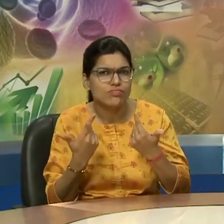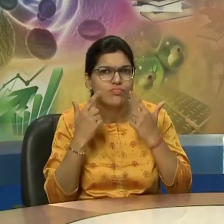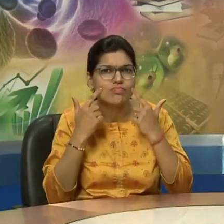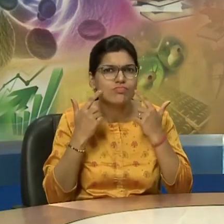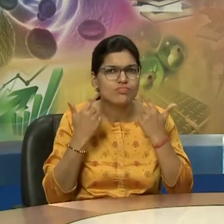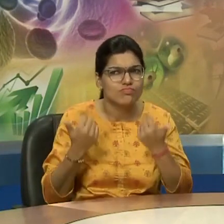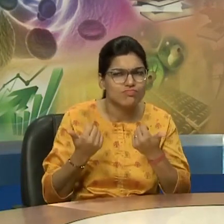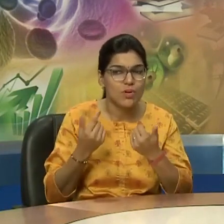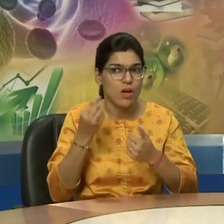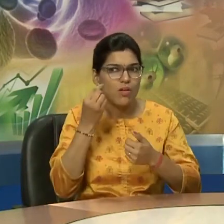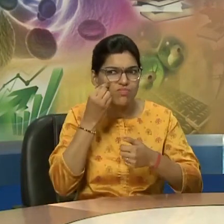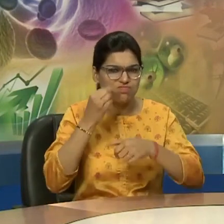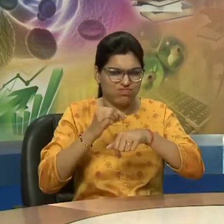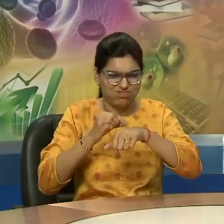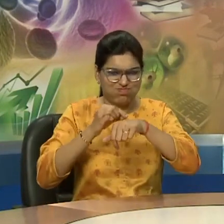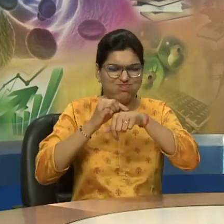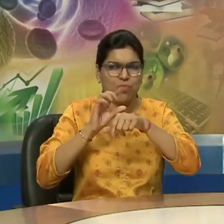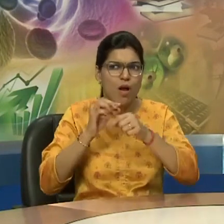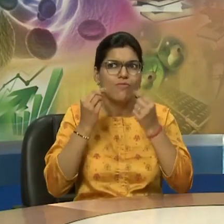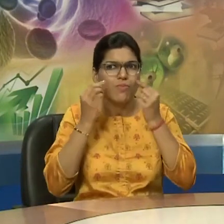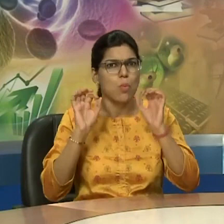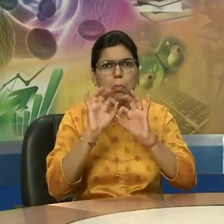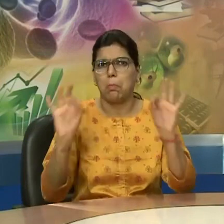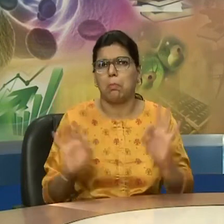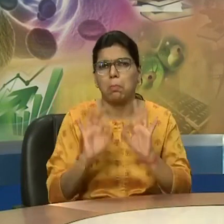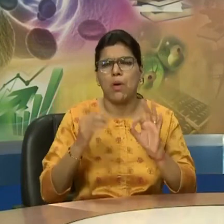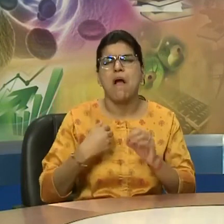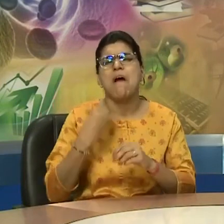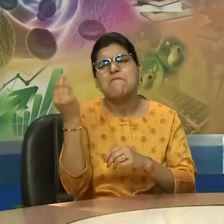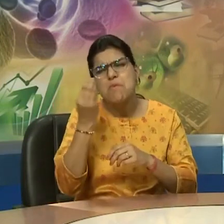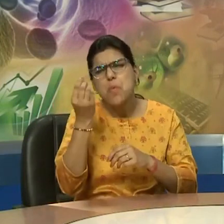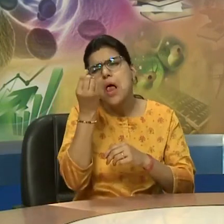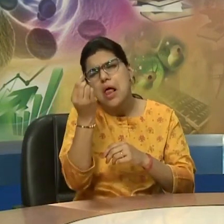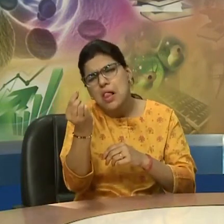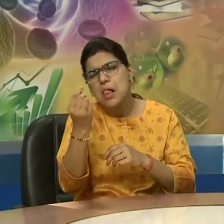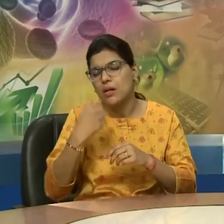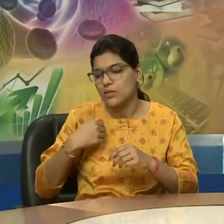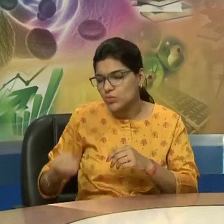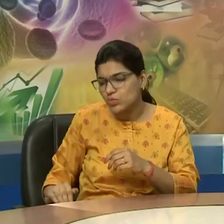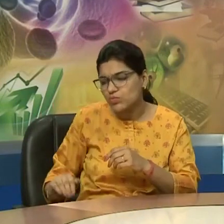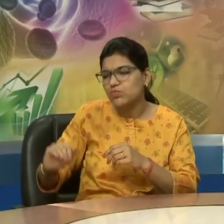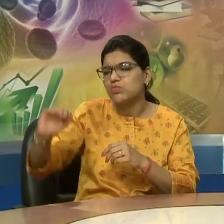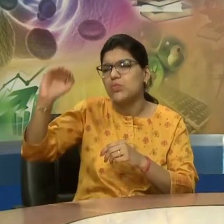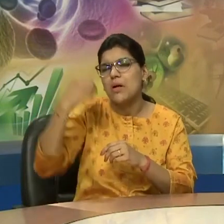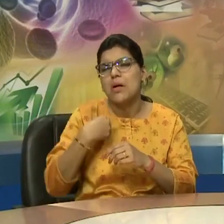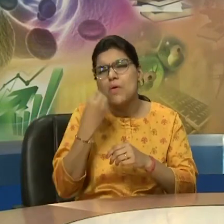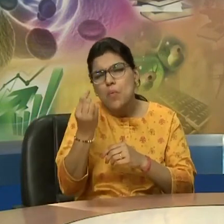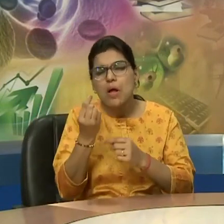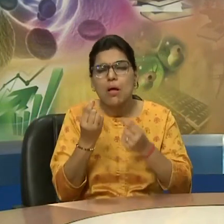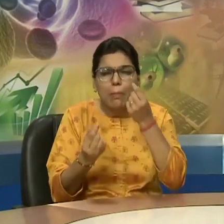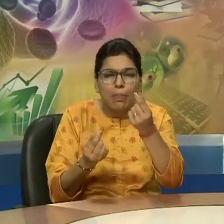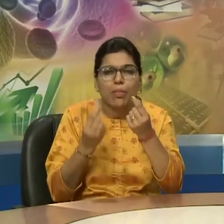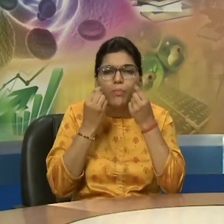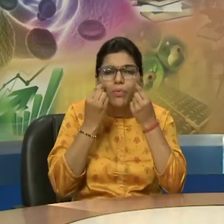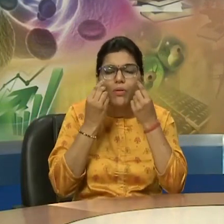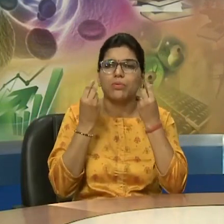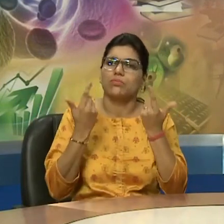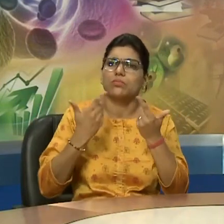Look at my skin, still blemish, less as a child.